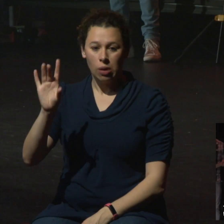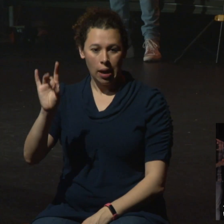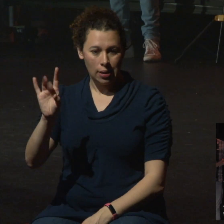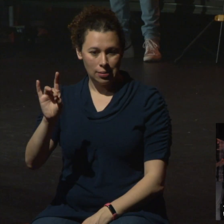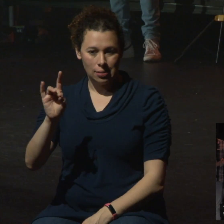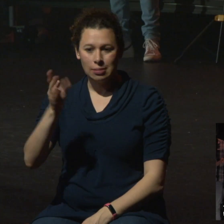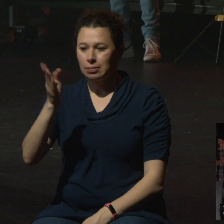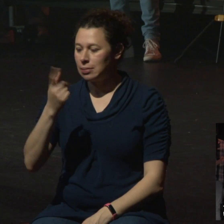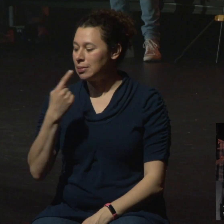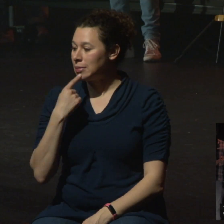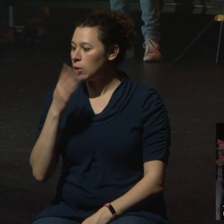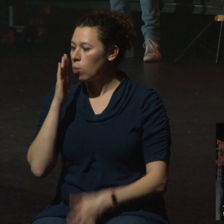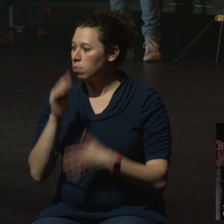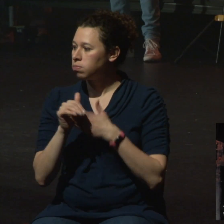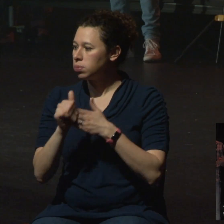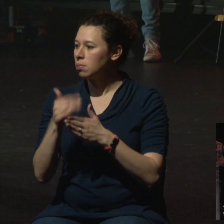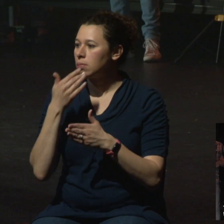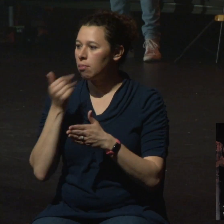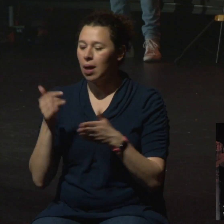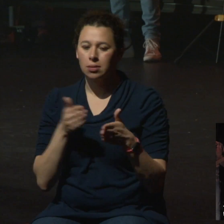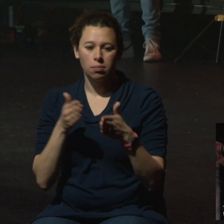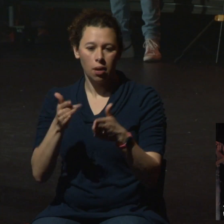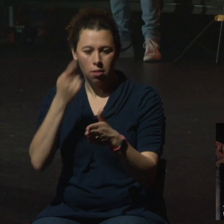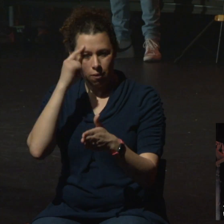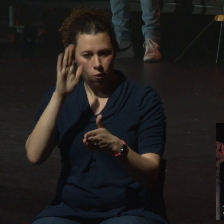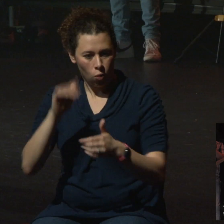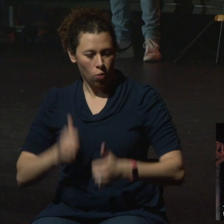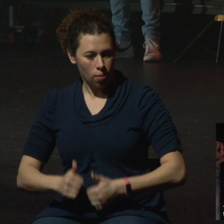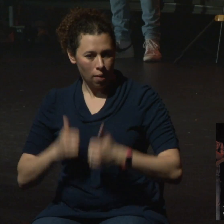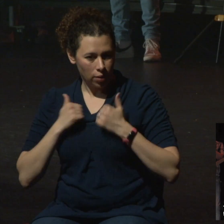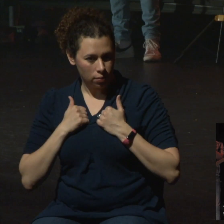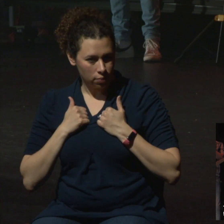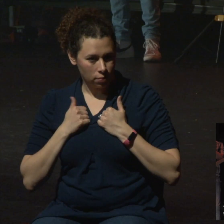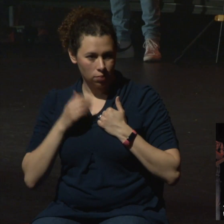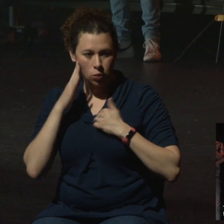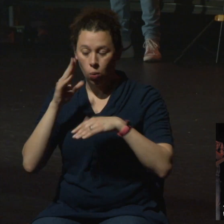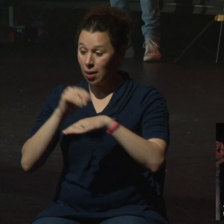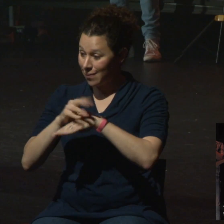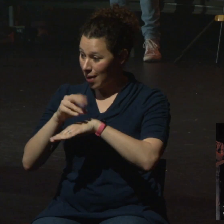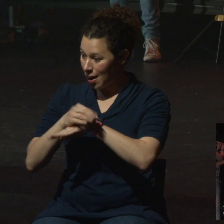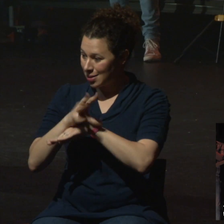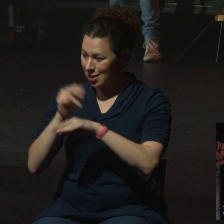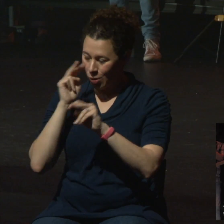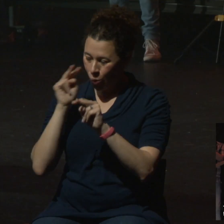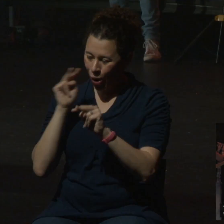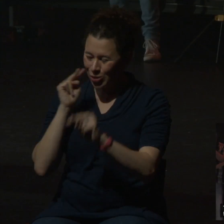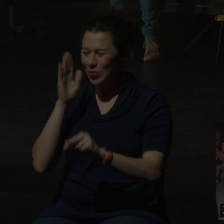pathway for your life. I will advise you and watch over you.